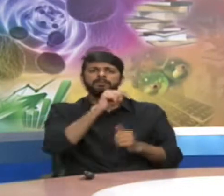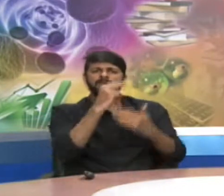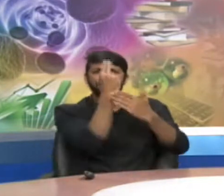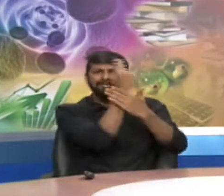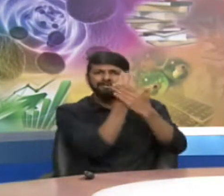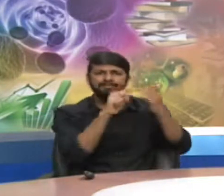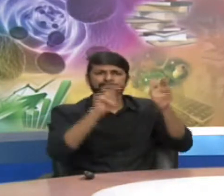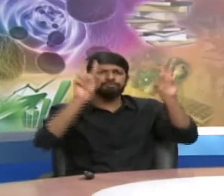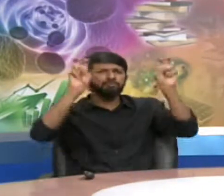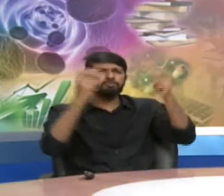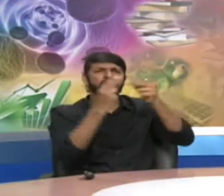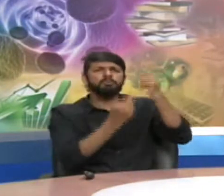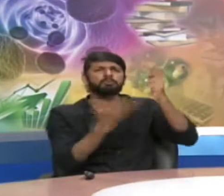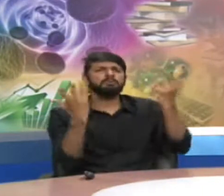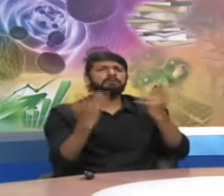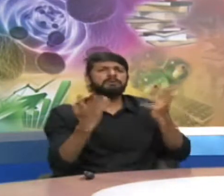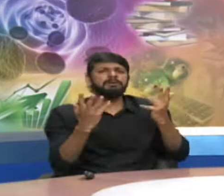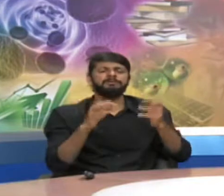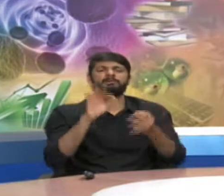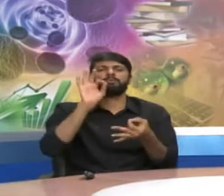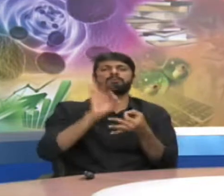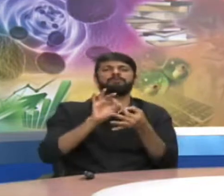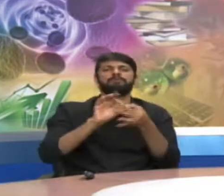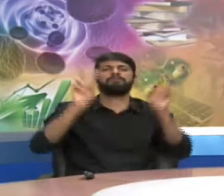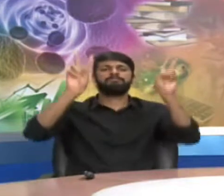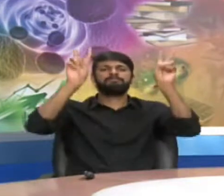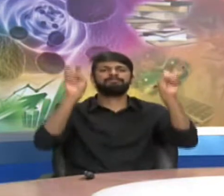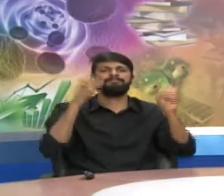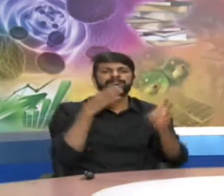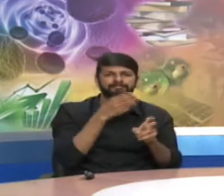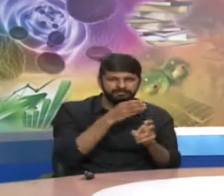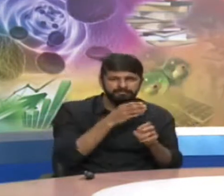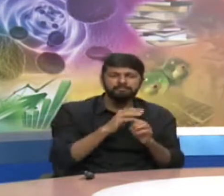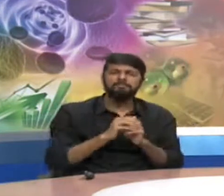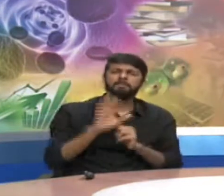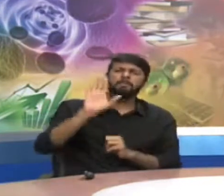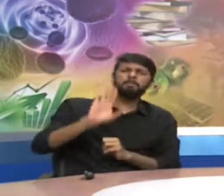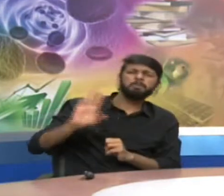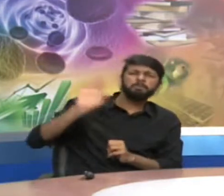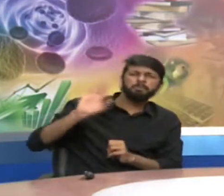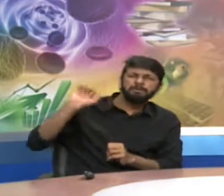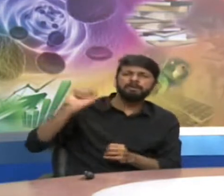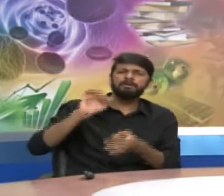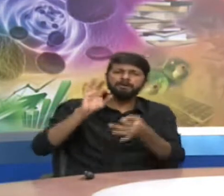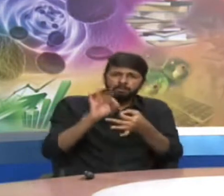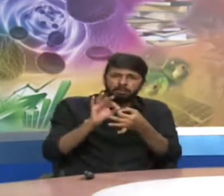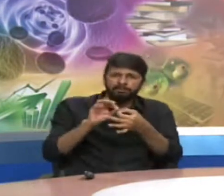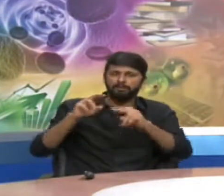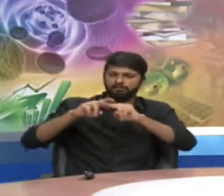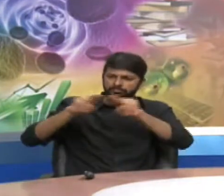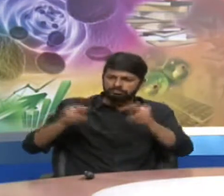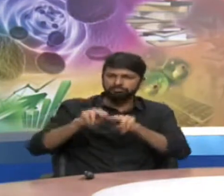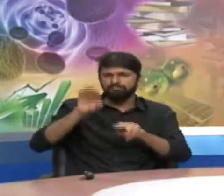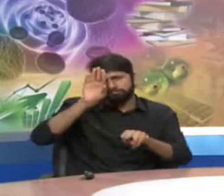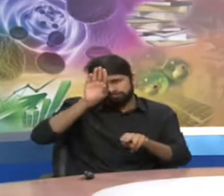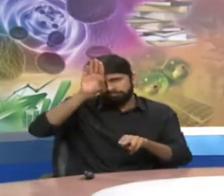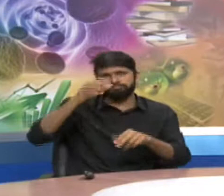Moving forward, main theme of paintings during Ajanta period was Lord Buddha's